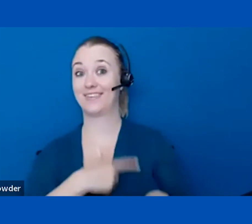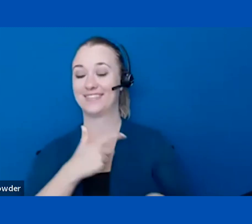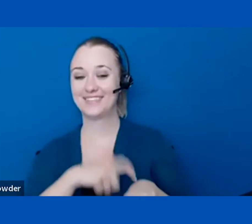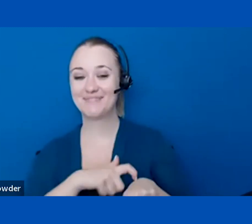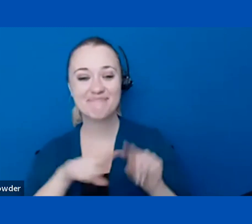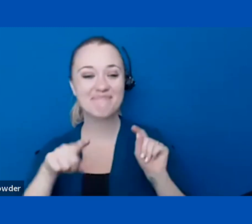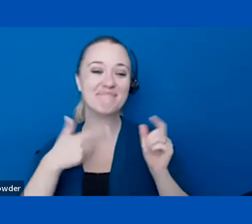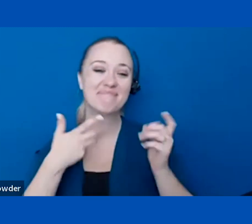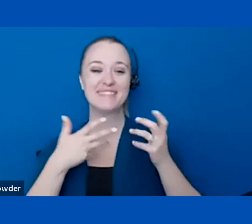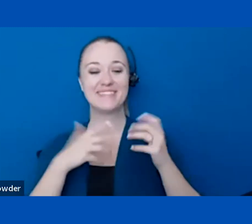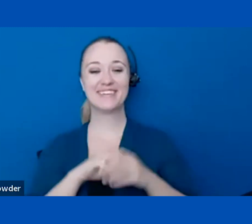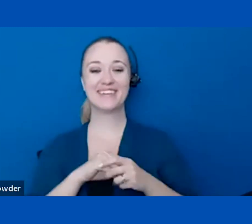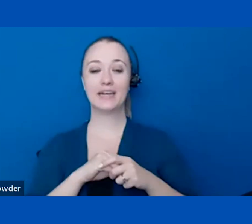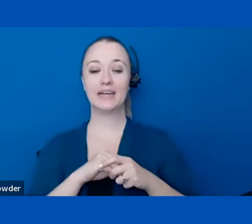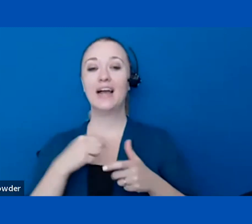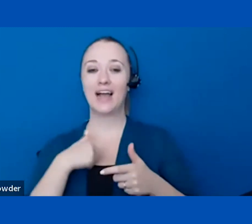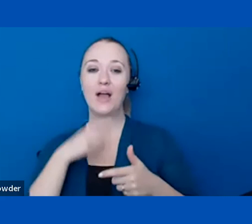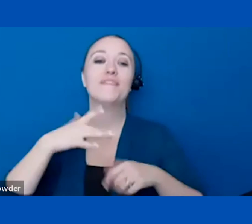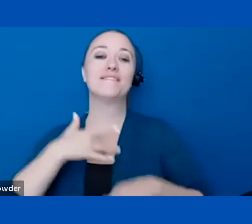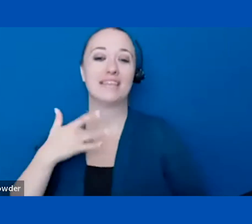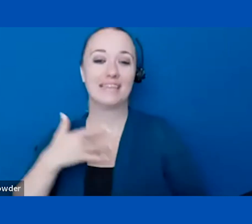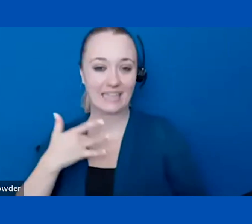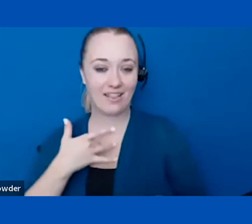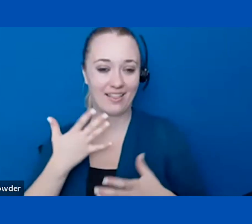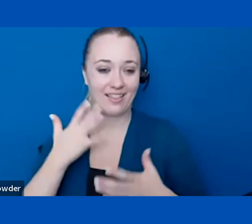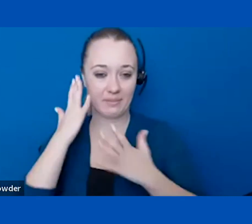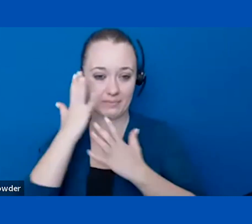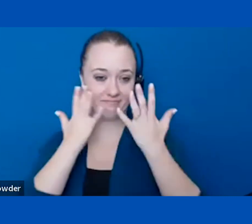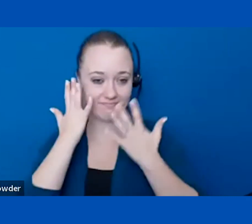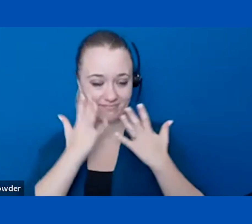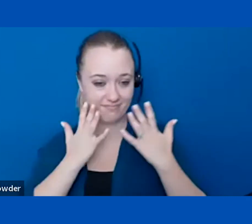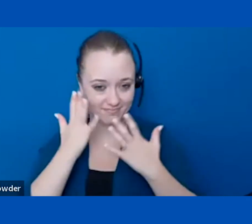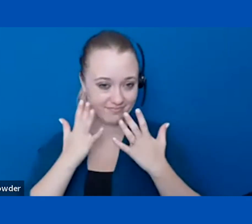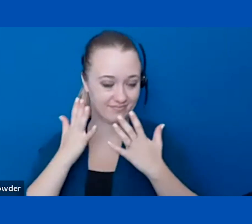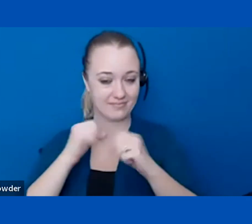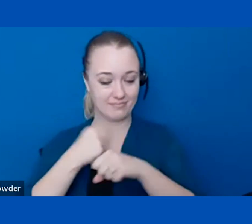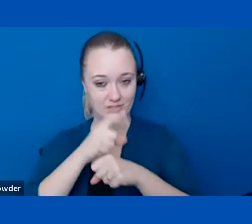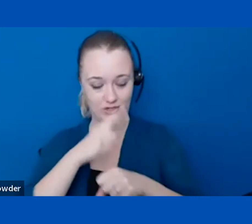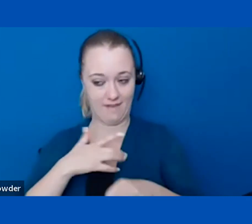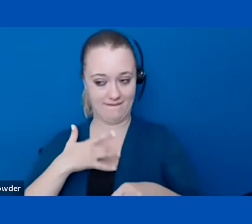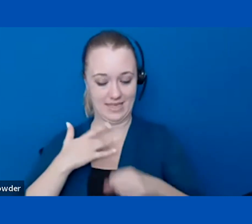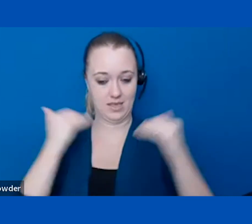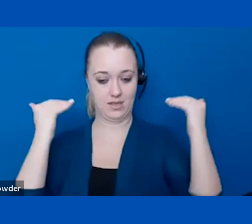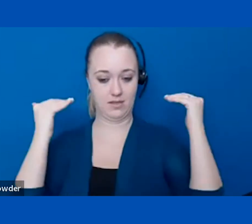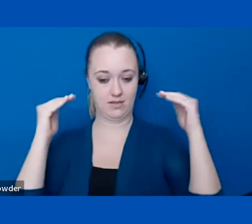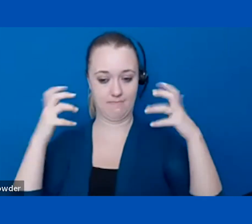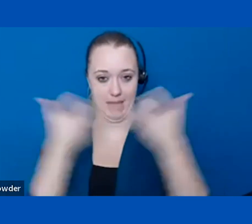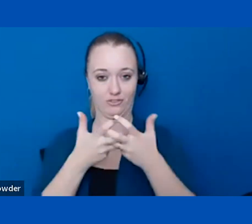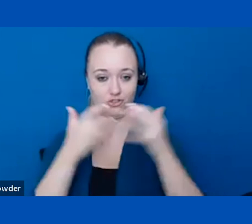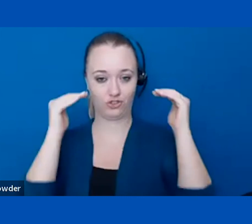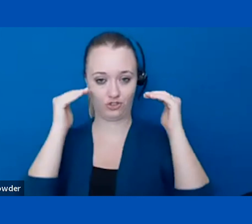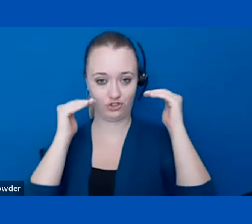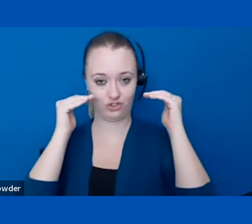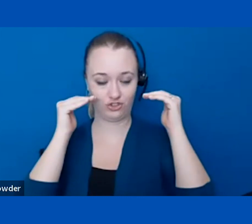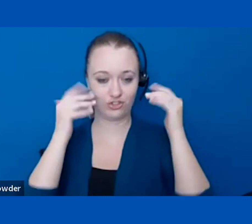just also like will feel the different parts of my face and stuff like that, so I can make sure I feel that it's even. You